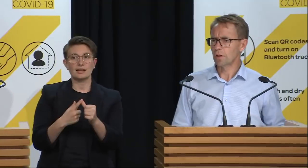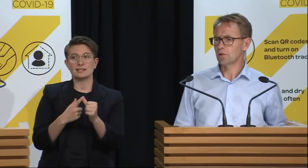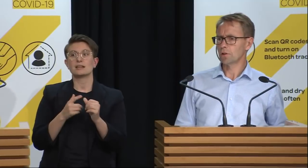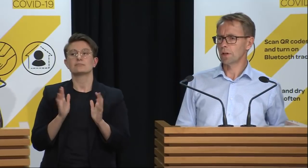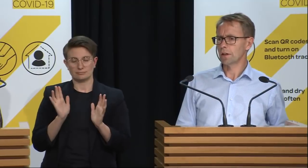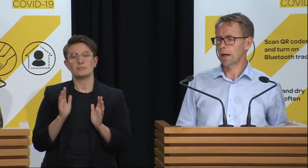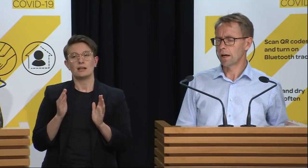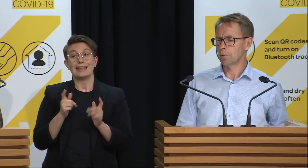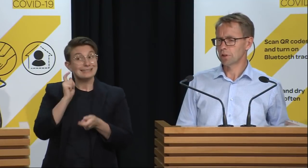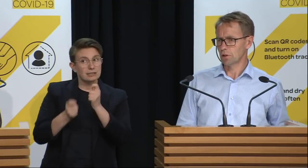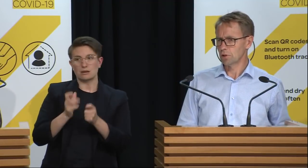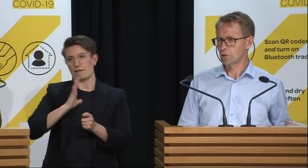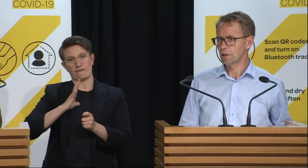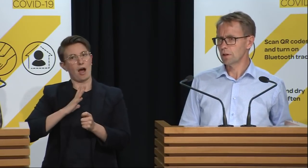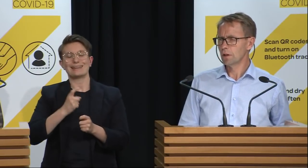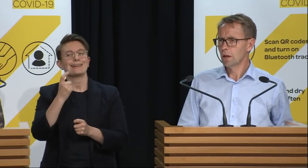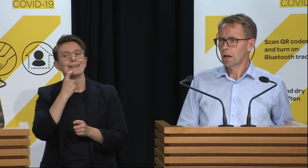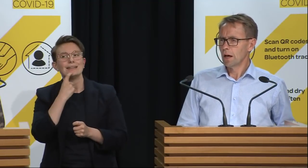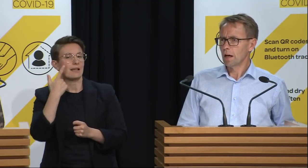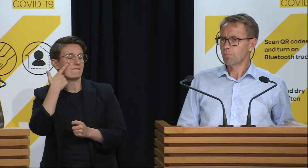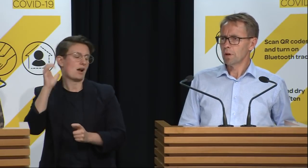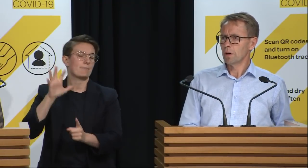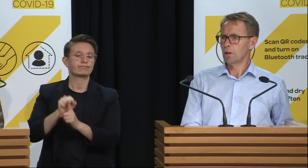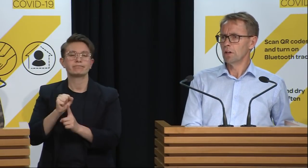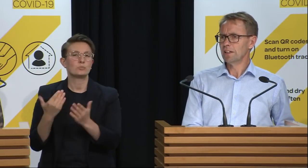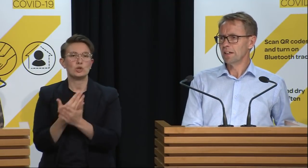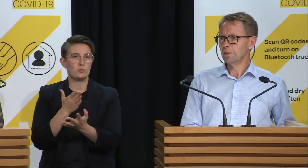variants, so that's not a particular issue here.